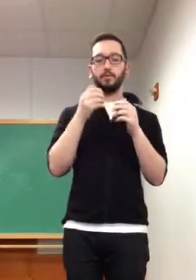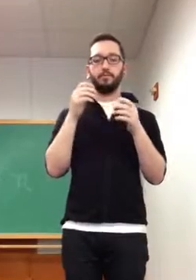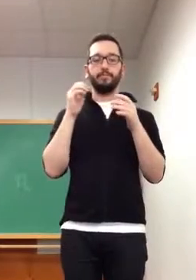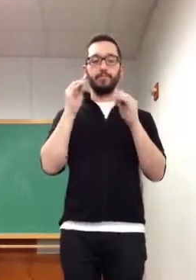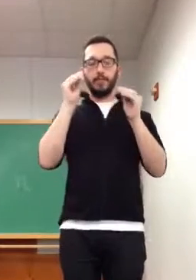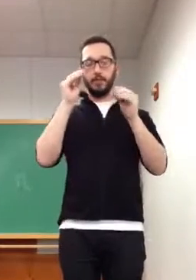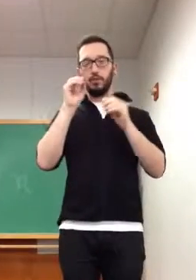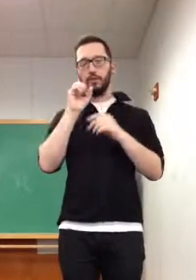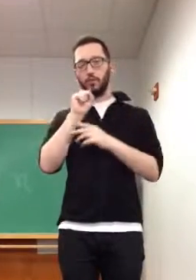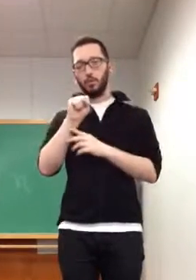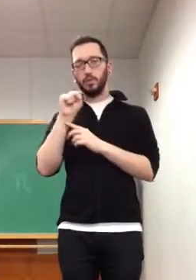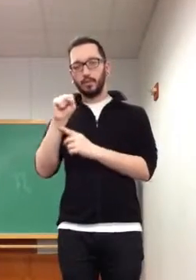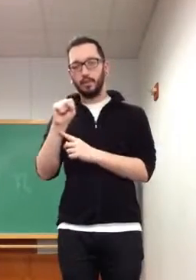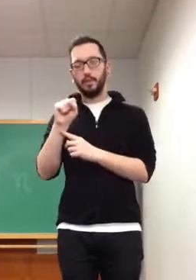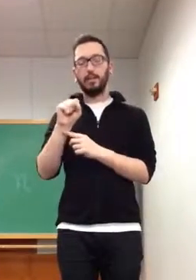teaching of world history.